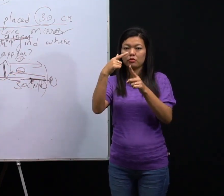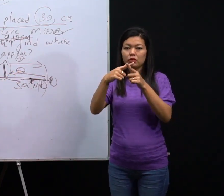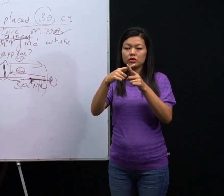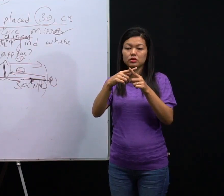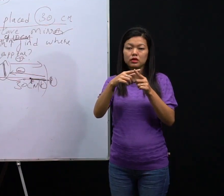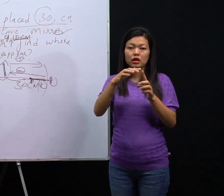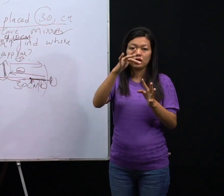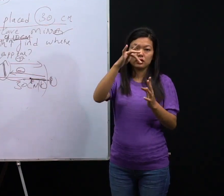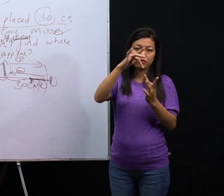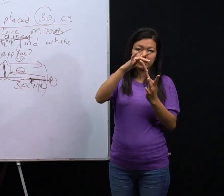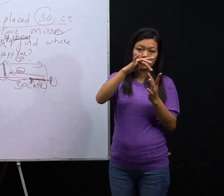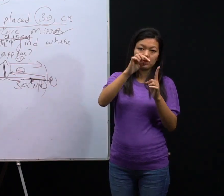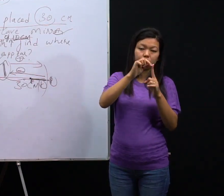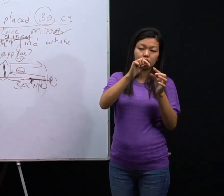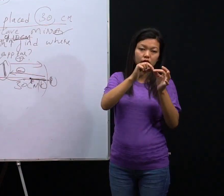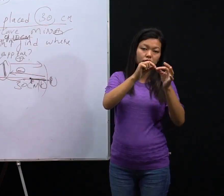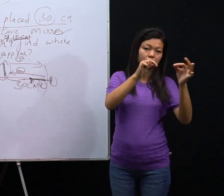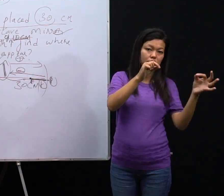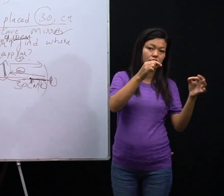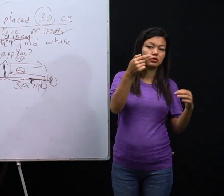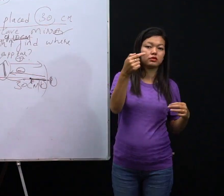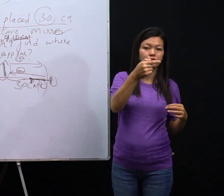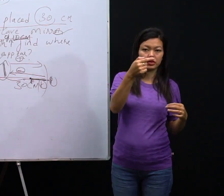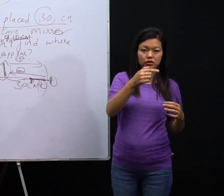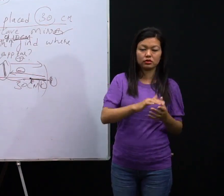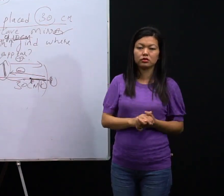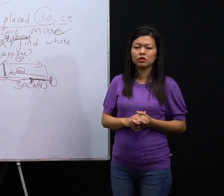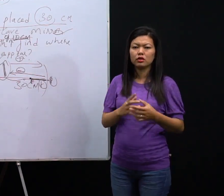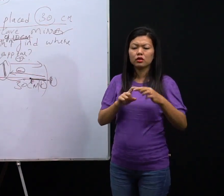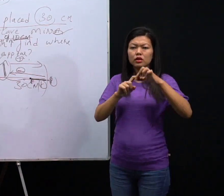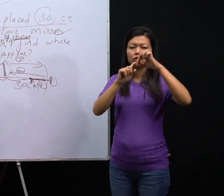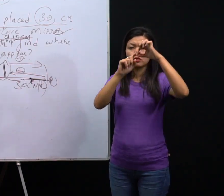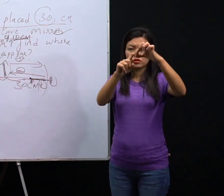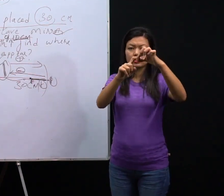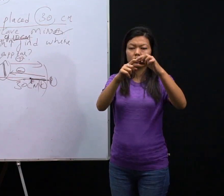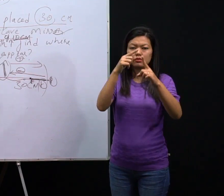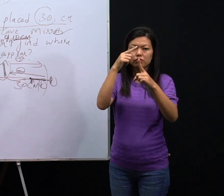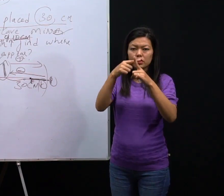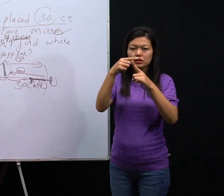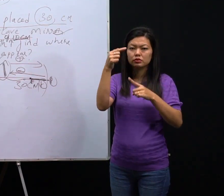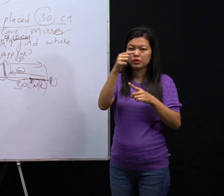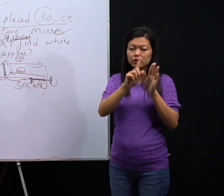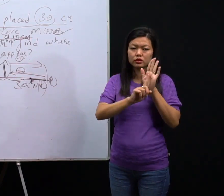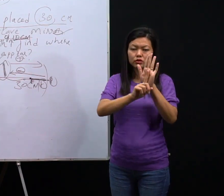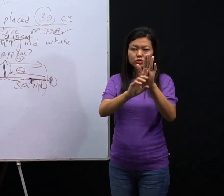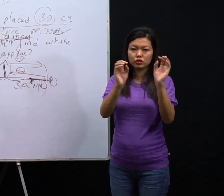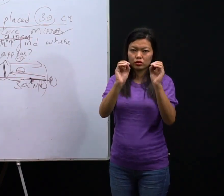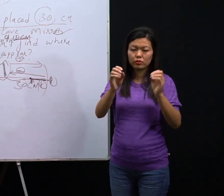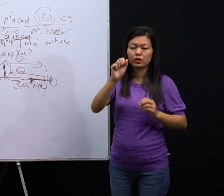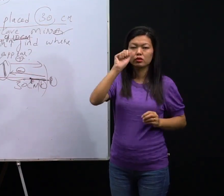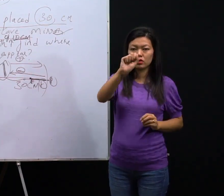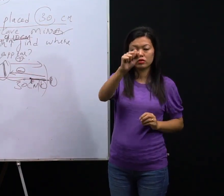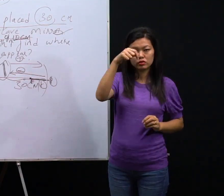Clear? So see, in the question, they haven't given any plus or minus, but it is, we have to, okay, we have